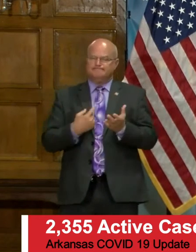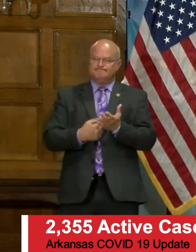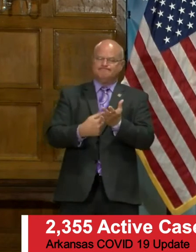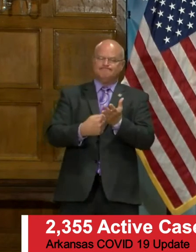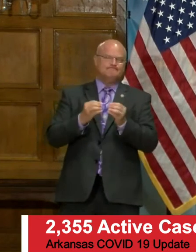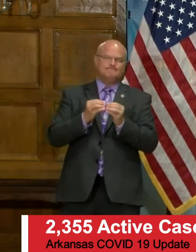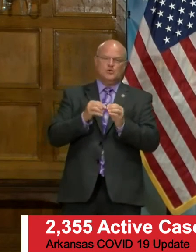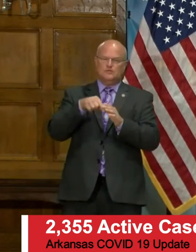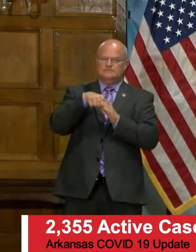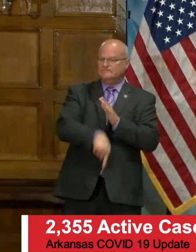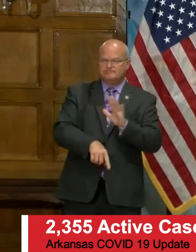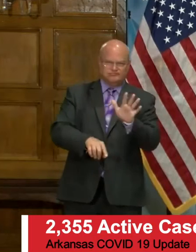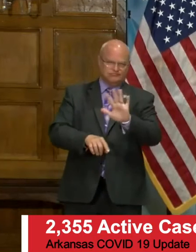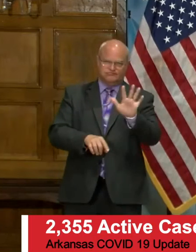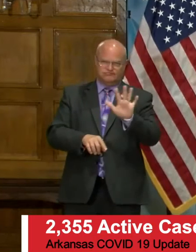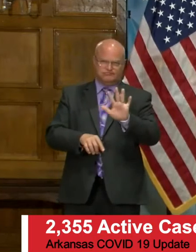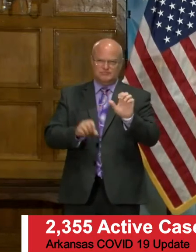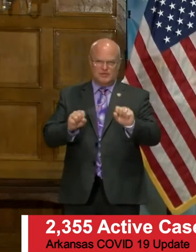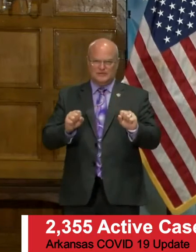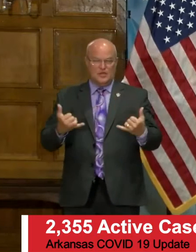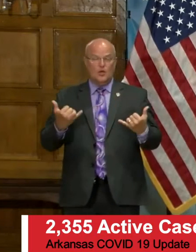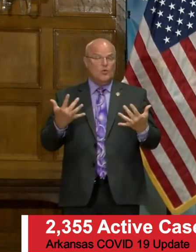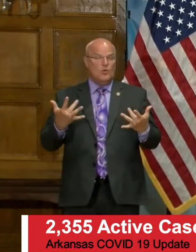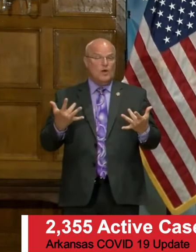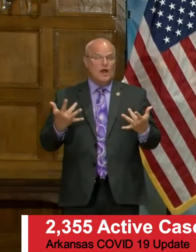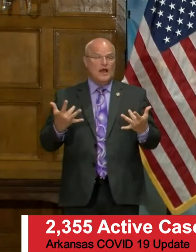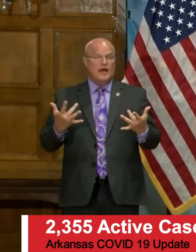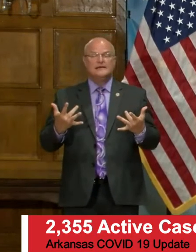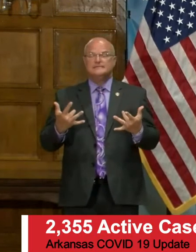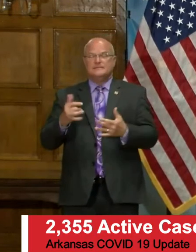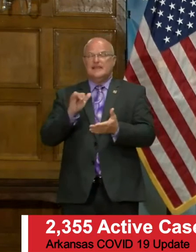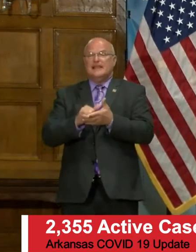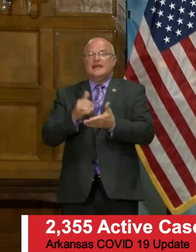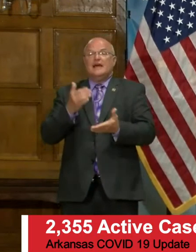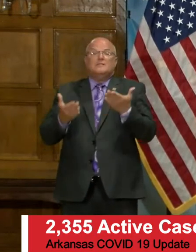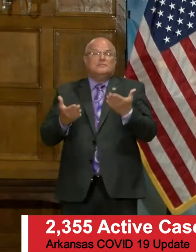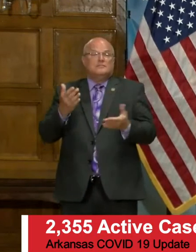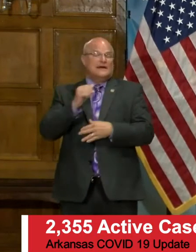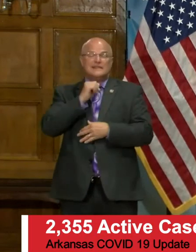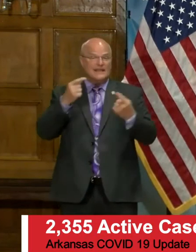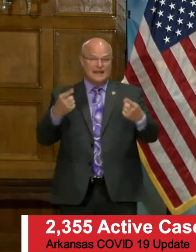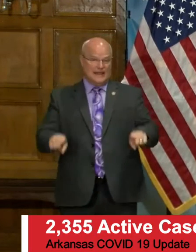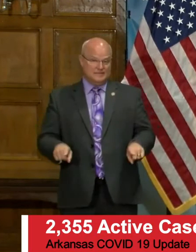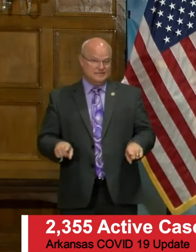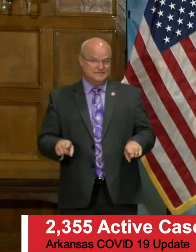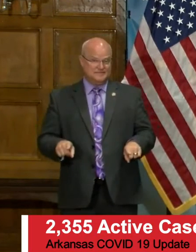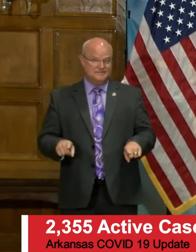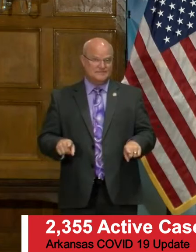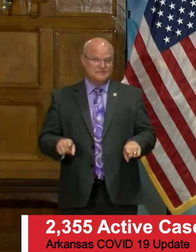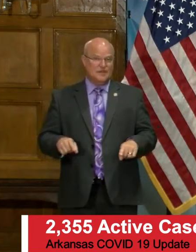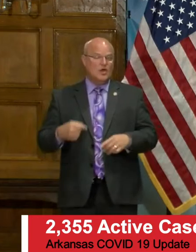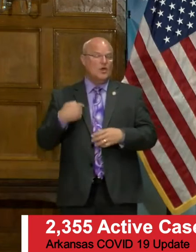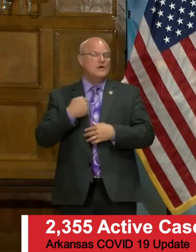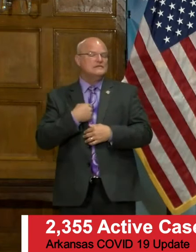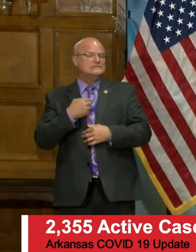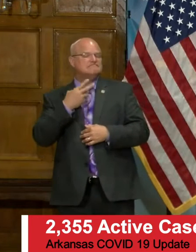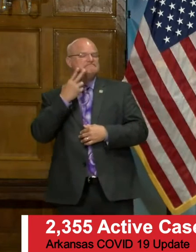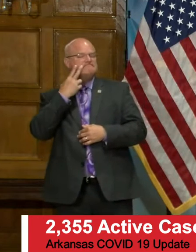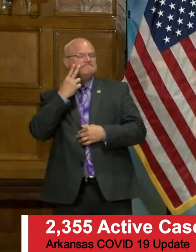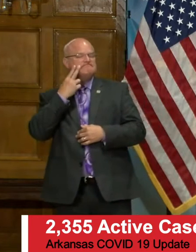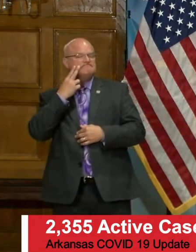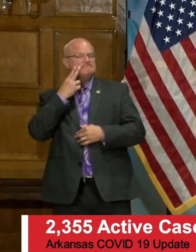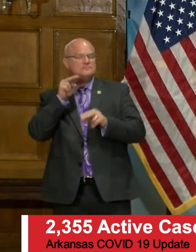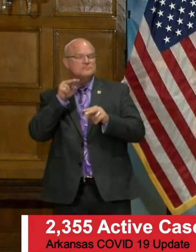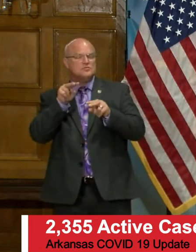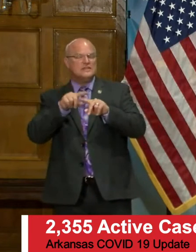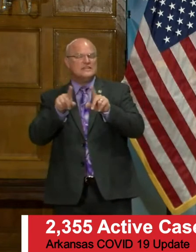into any more details on that possibility because that might not happen. It's just something, when you look at